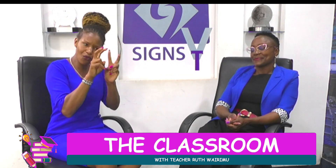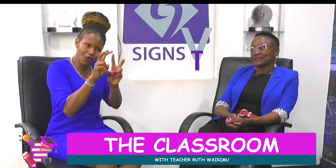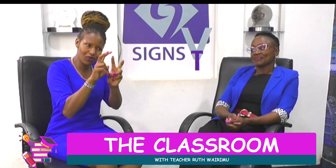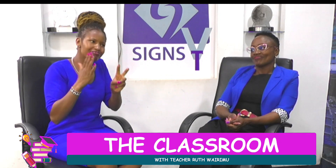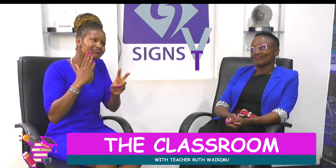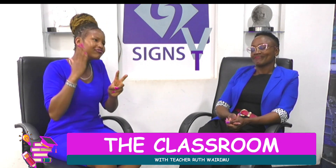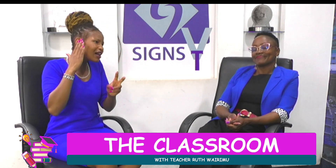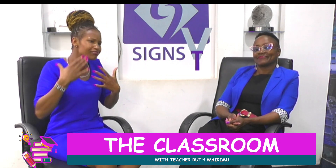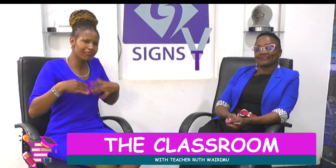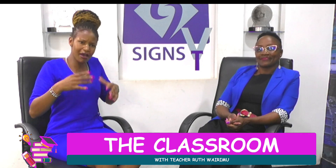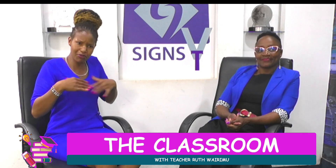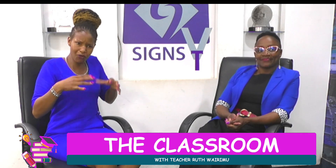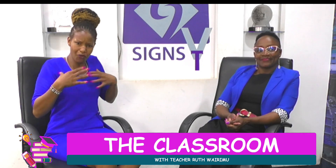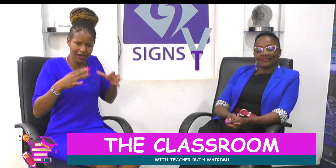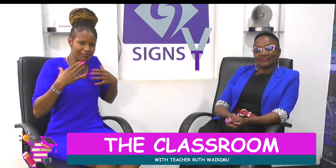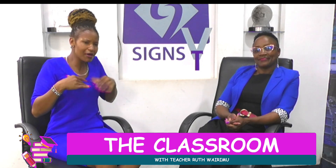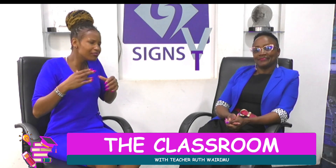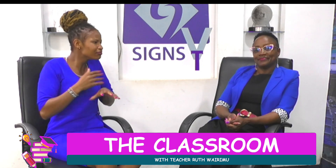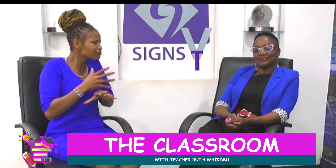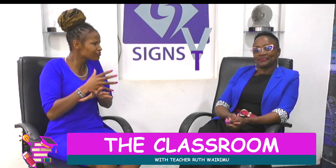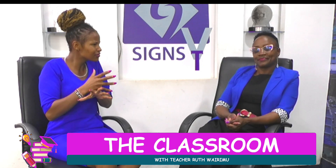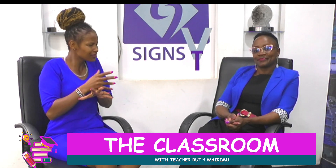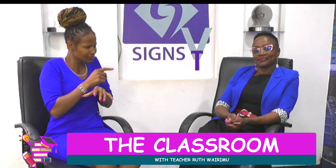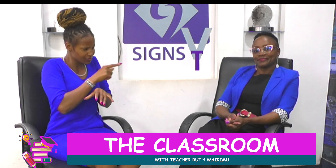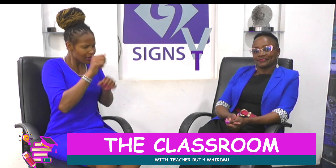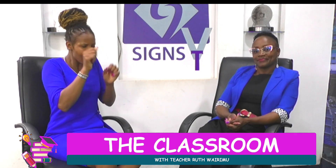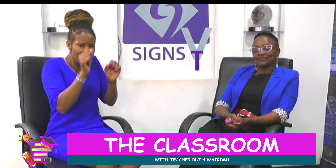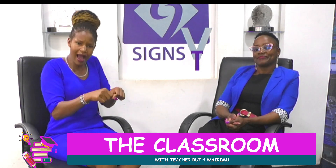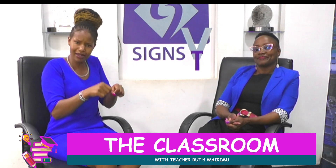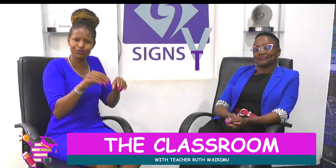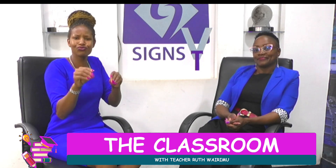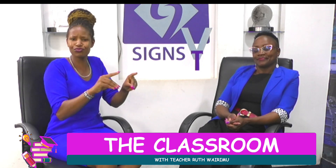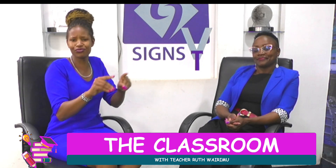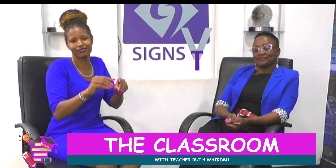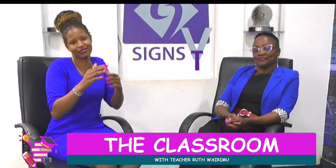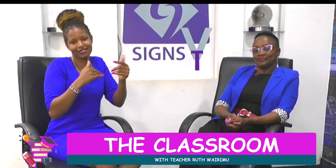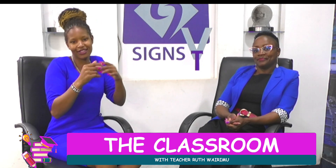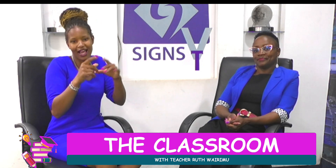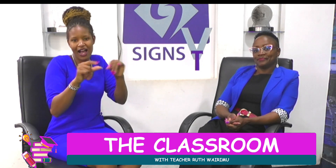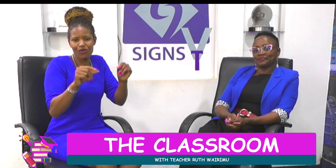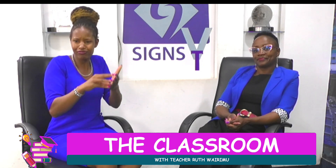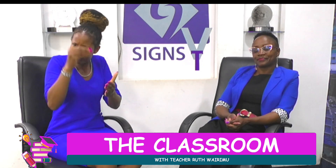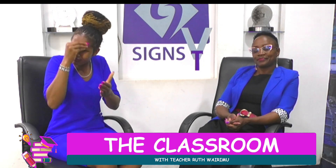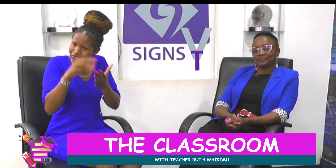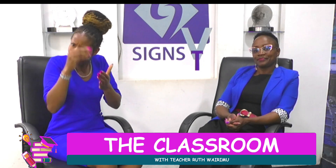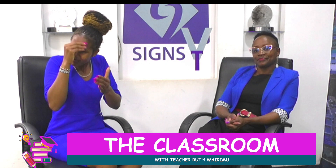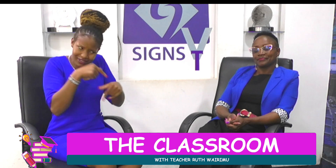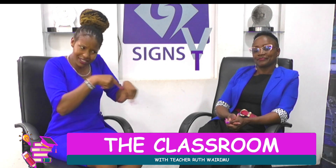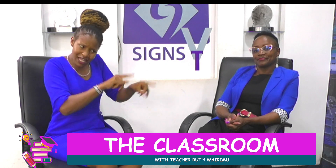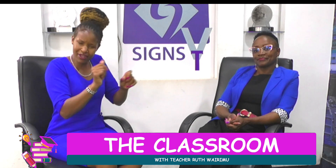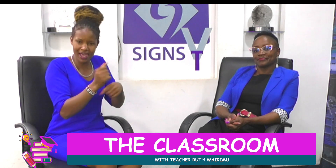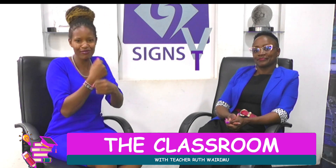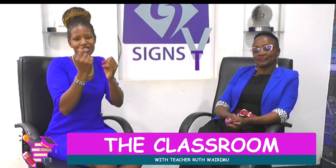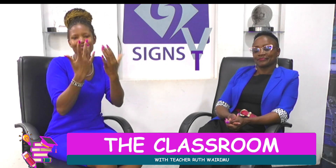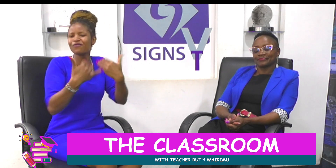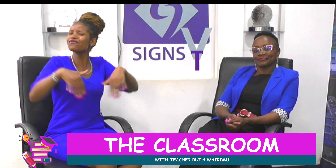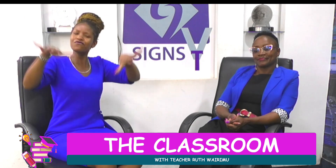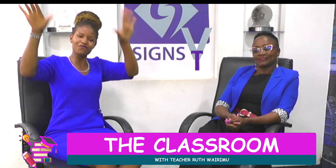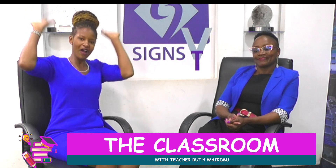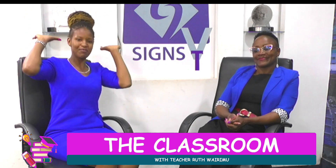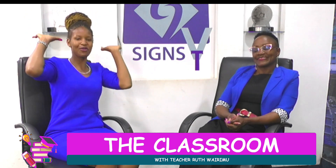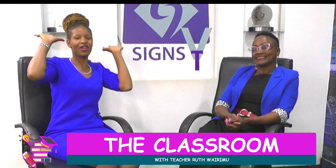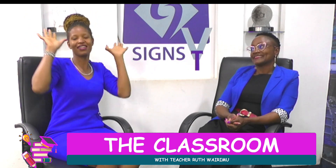education, and why exactly she decided to, focus on the deaf people and to join the deaf community and learn sign